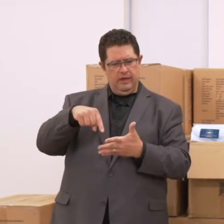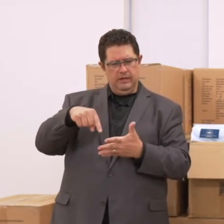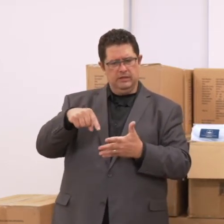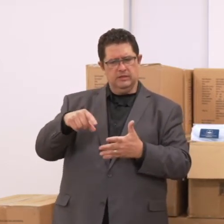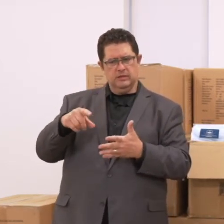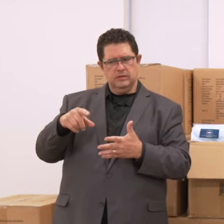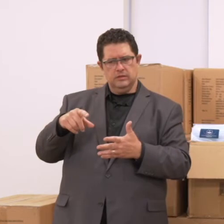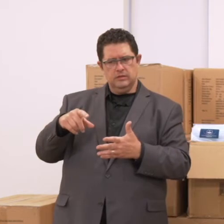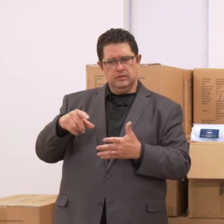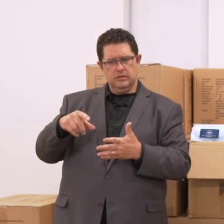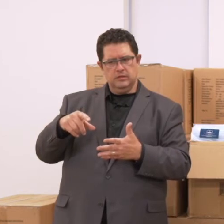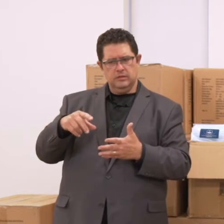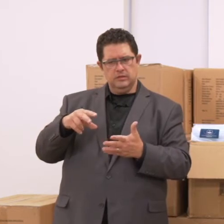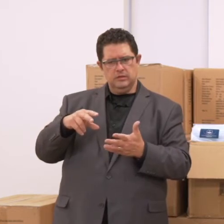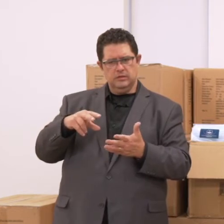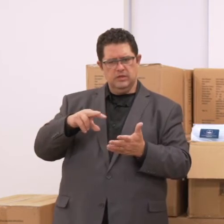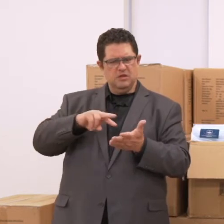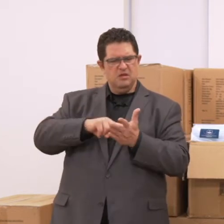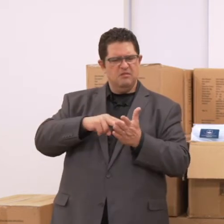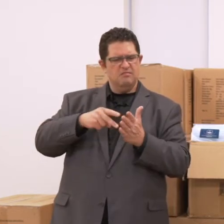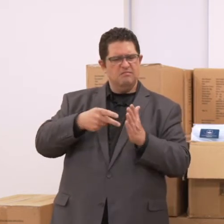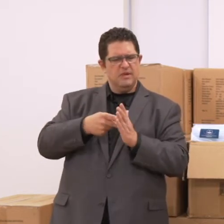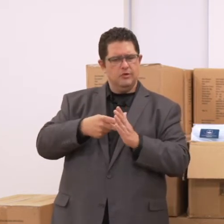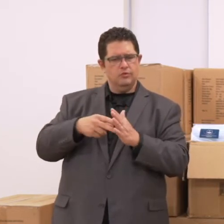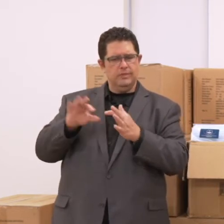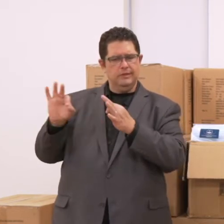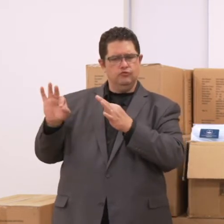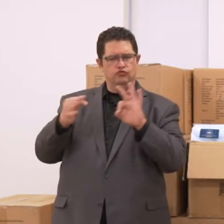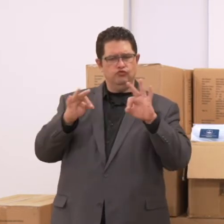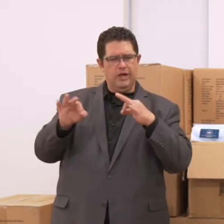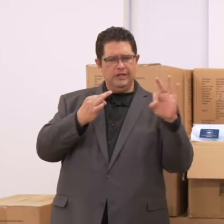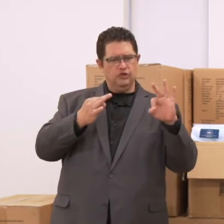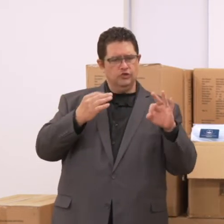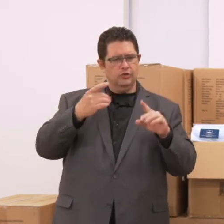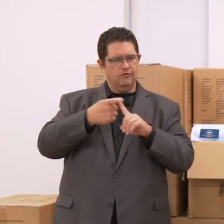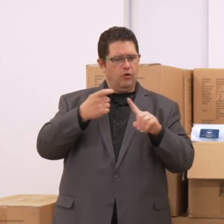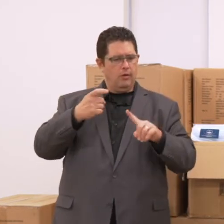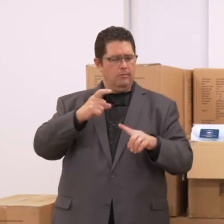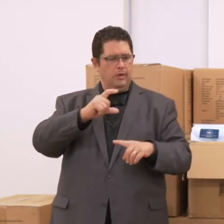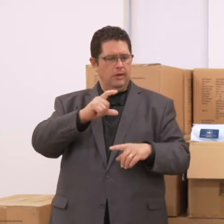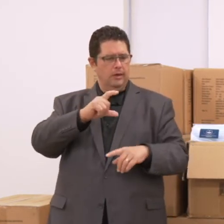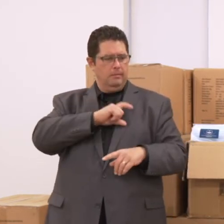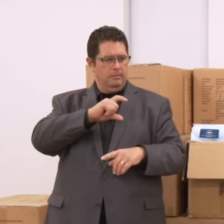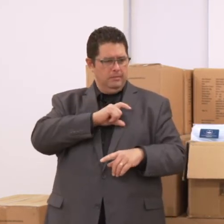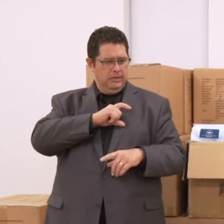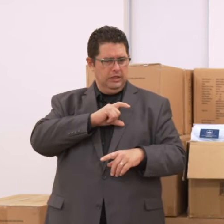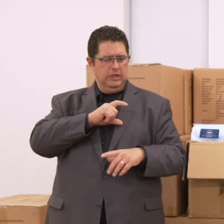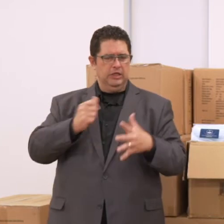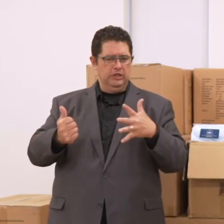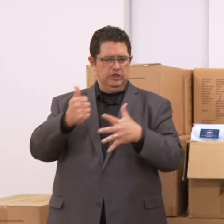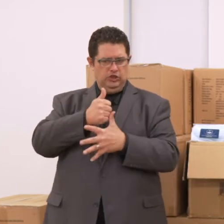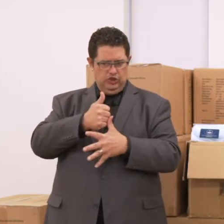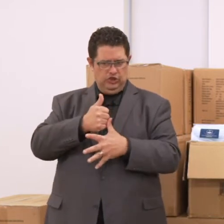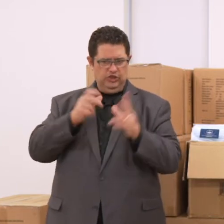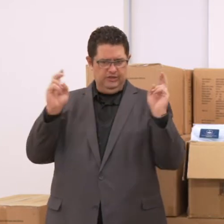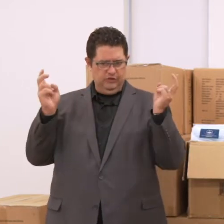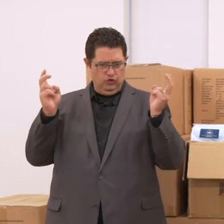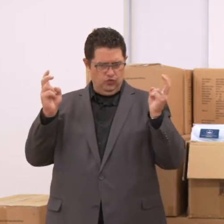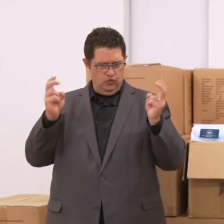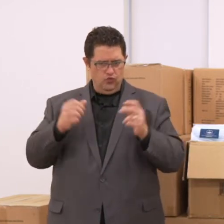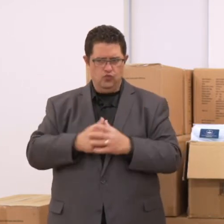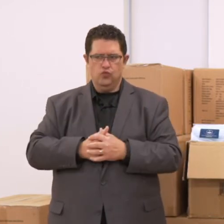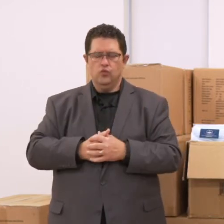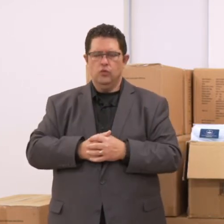be, this is a political question, but meant to be a distraction from the police chief issue and the Doyle accusations? You